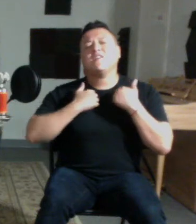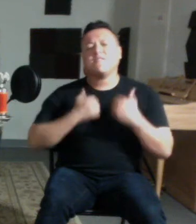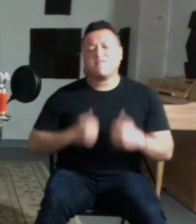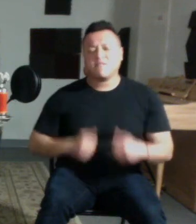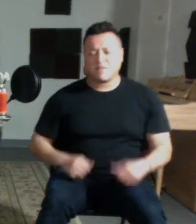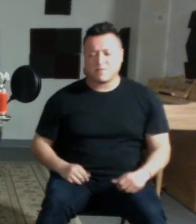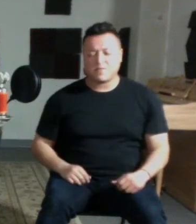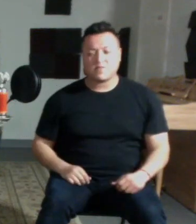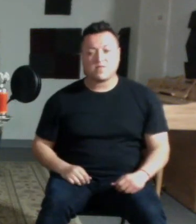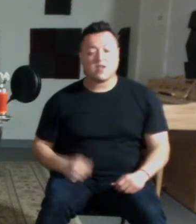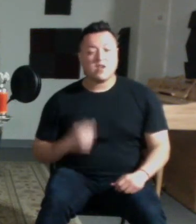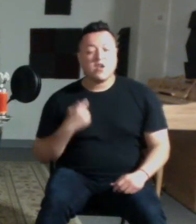alive.